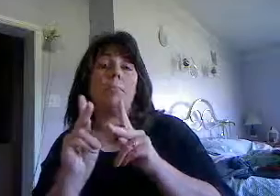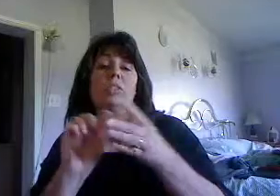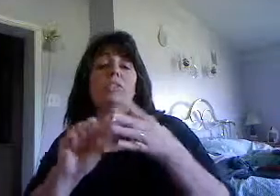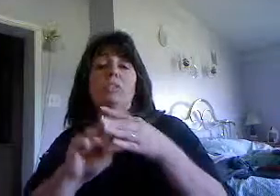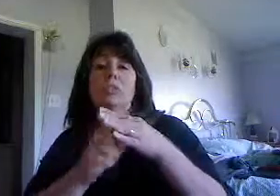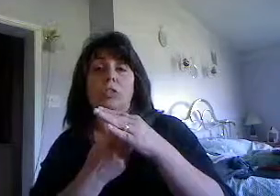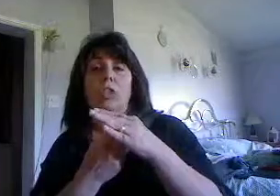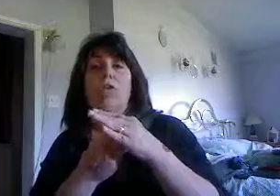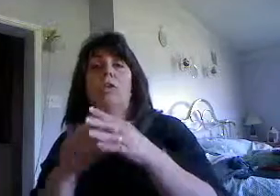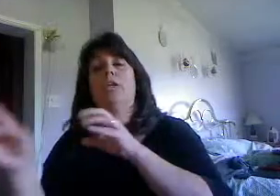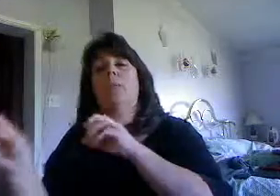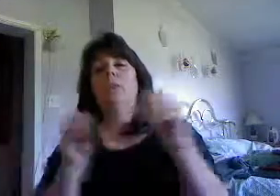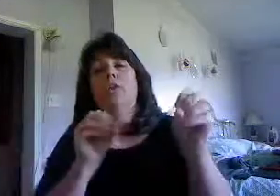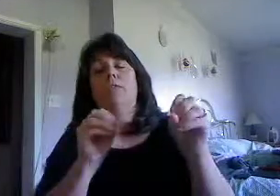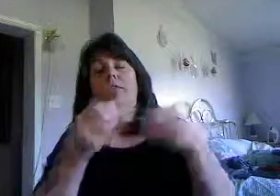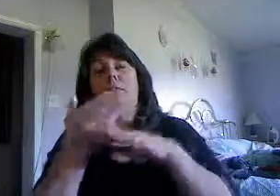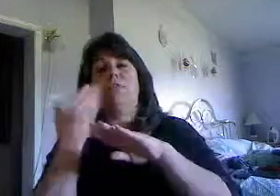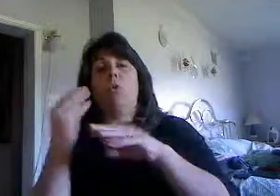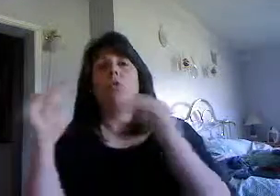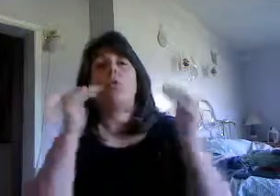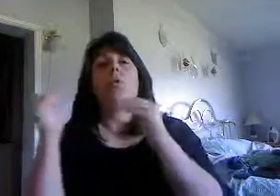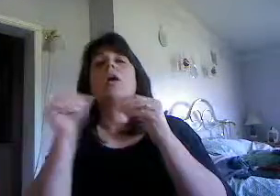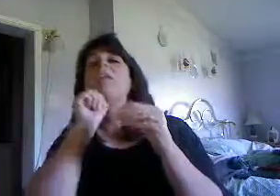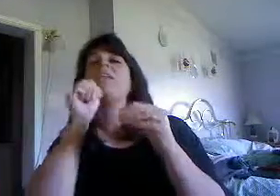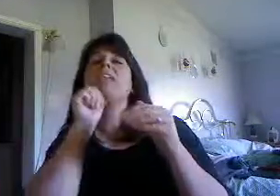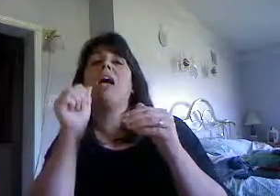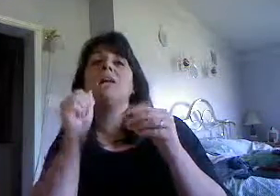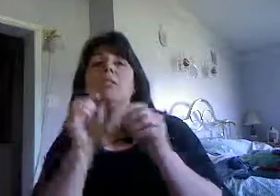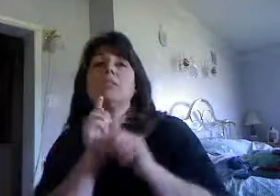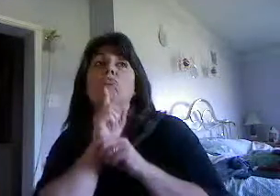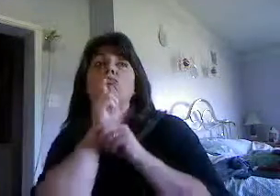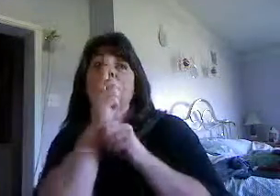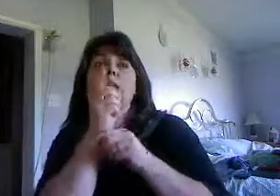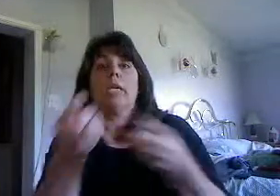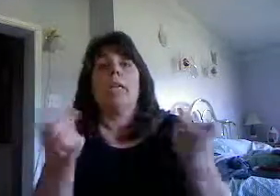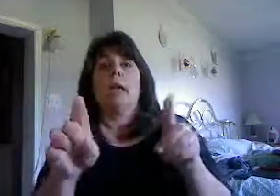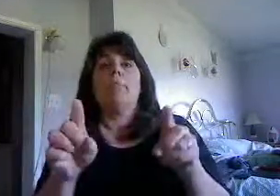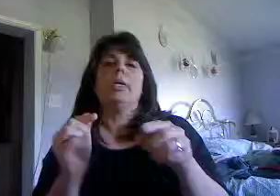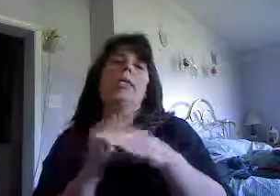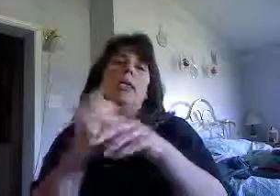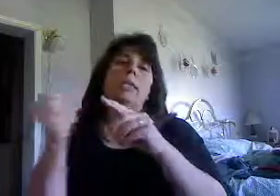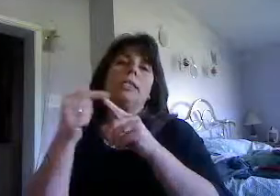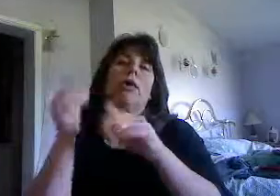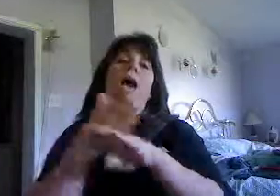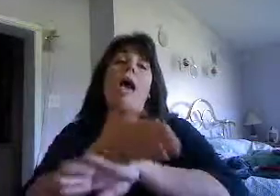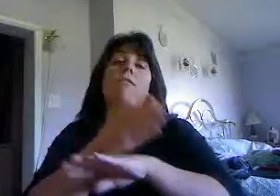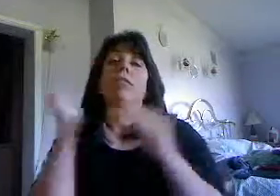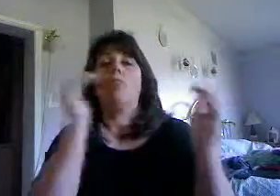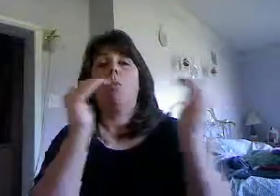until after the war ended. The reasons were both due to market forces and government policy.